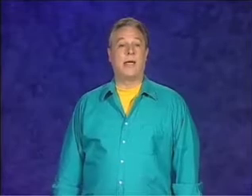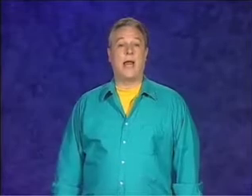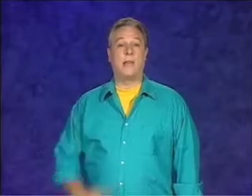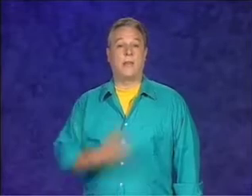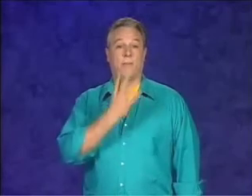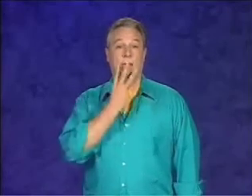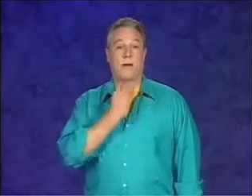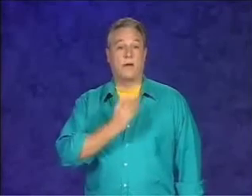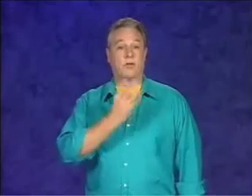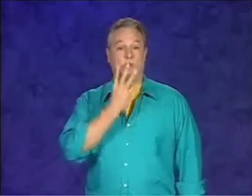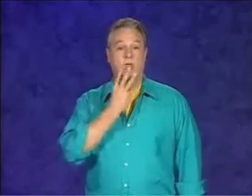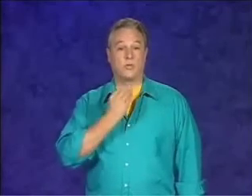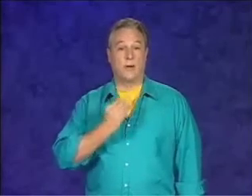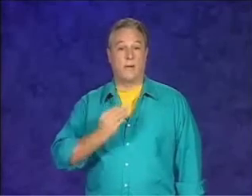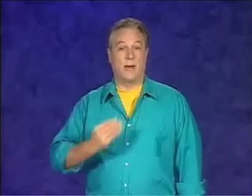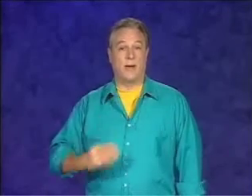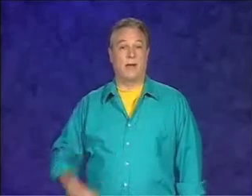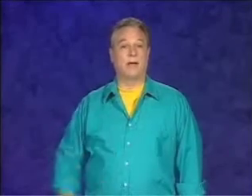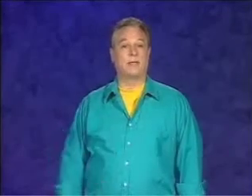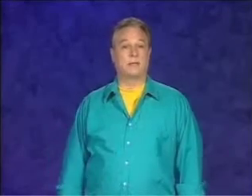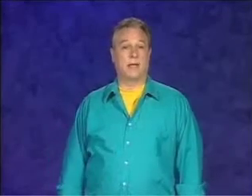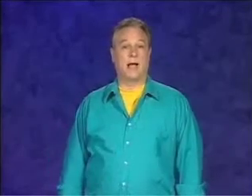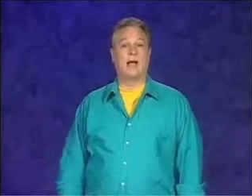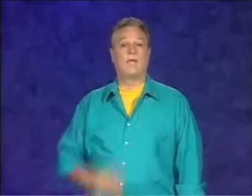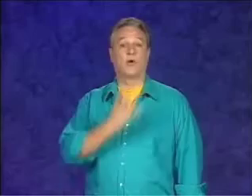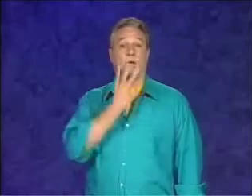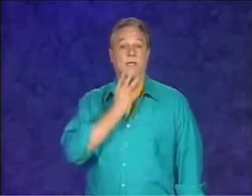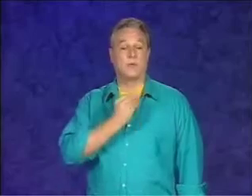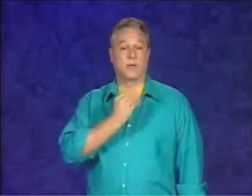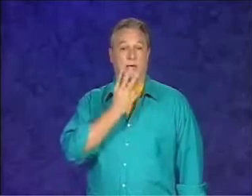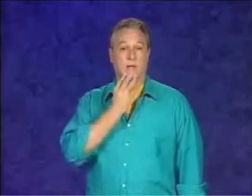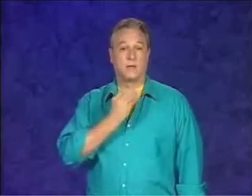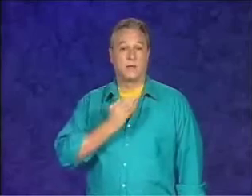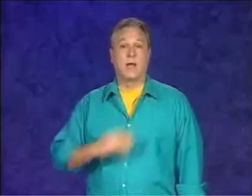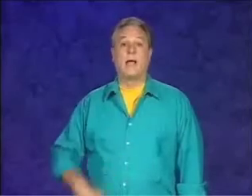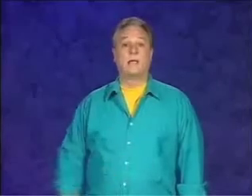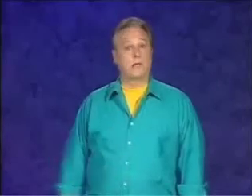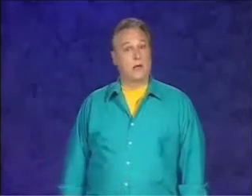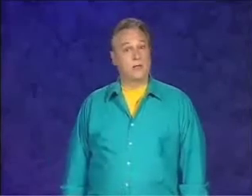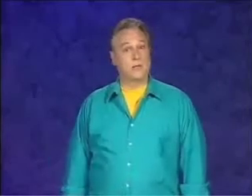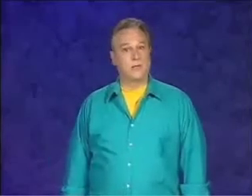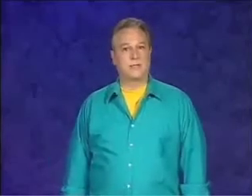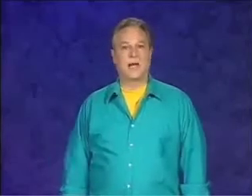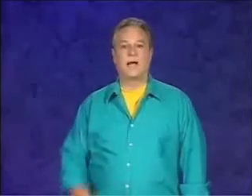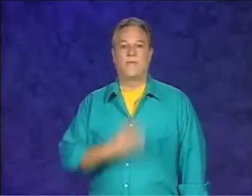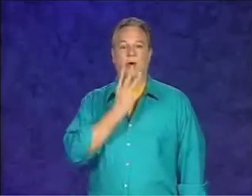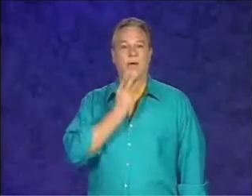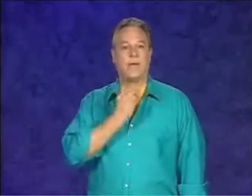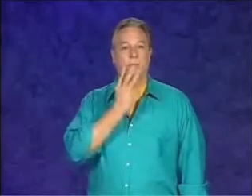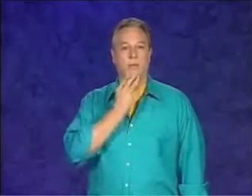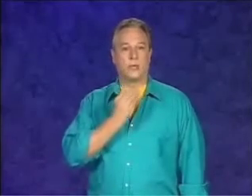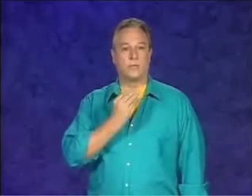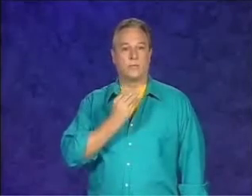Indicating the beard of a Jewish rabbi is the sign for Israel. It's also the sign for Hebrew.